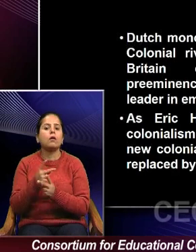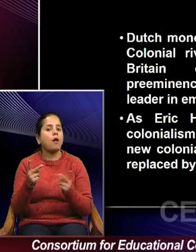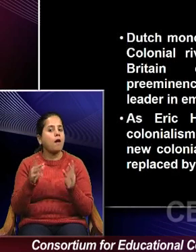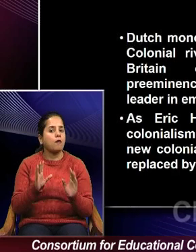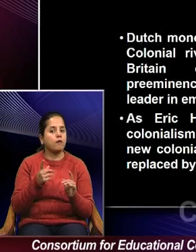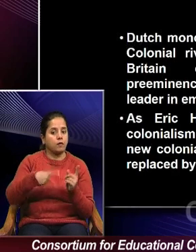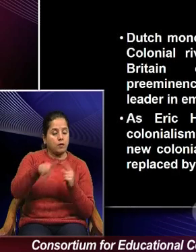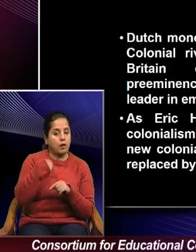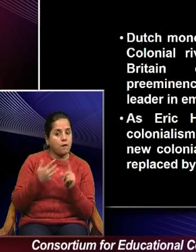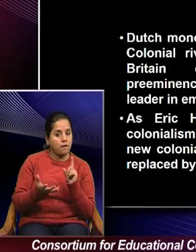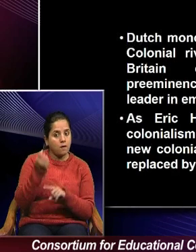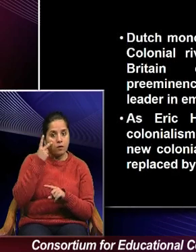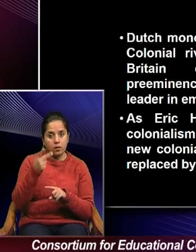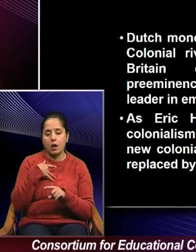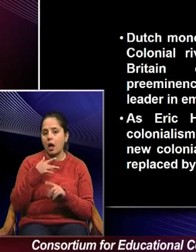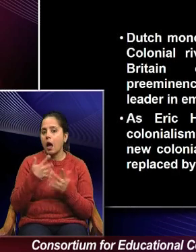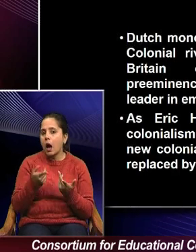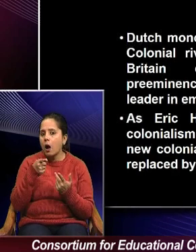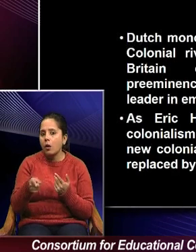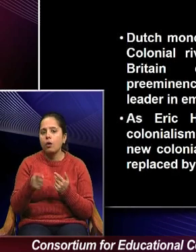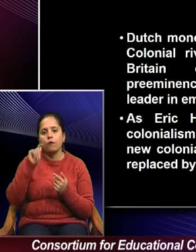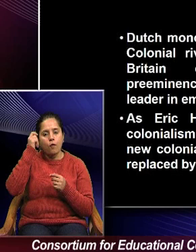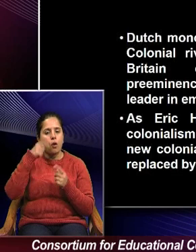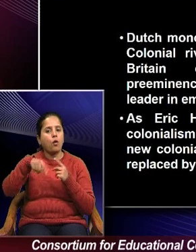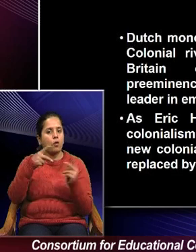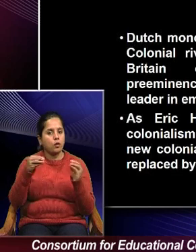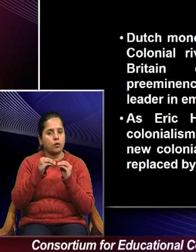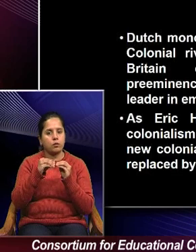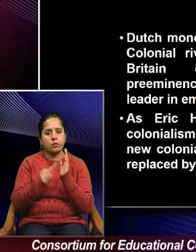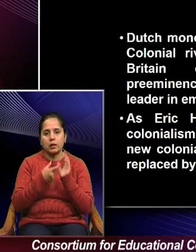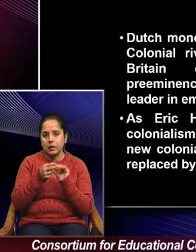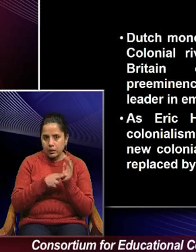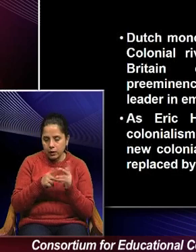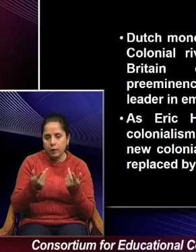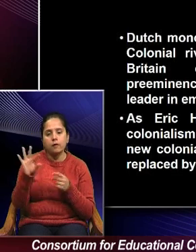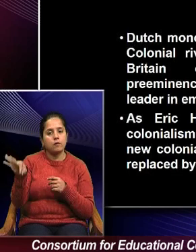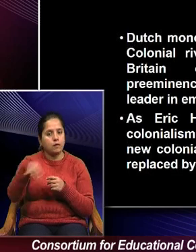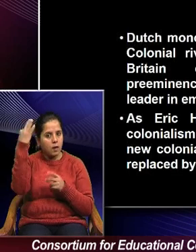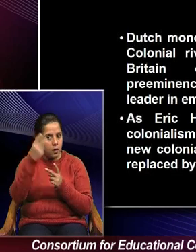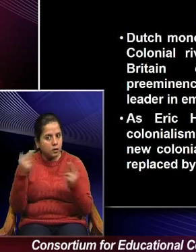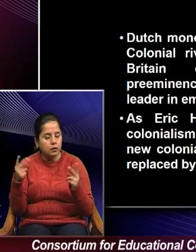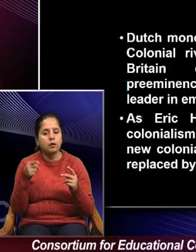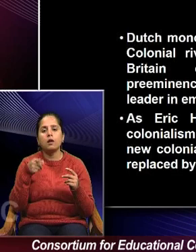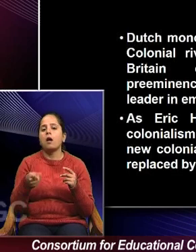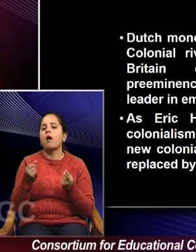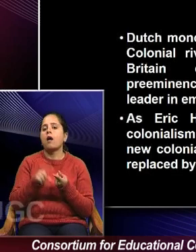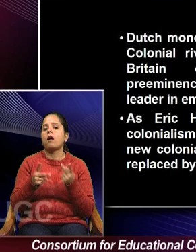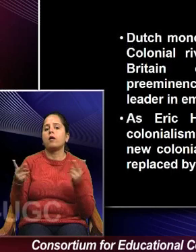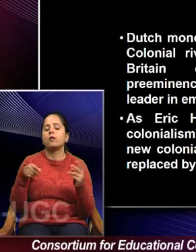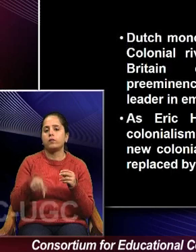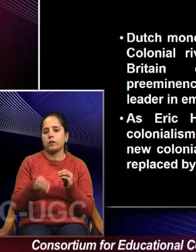we find that how colonial rivalry between the Britain and France, it ended in